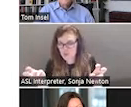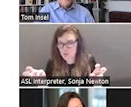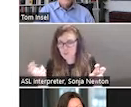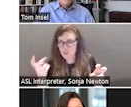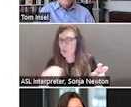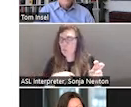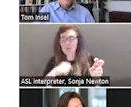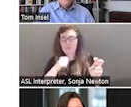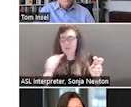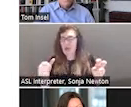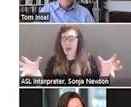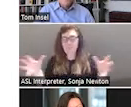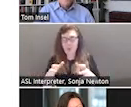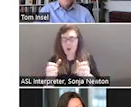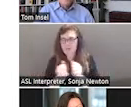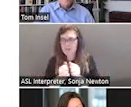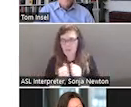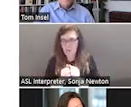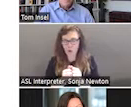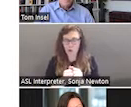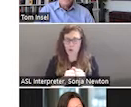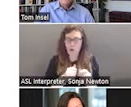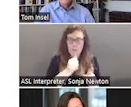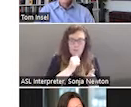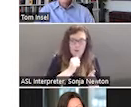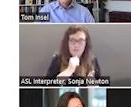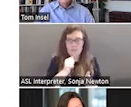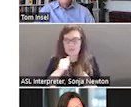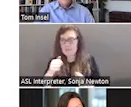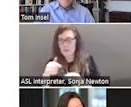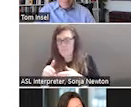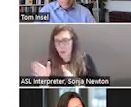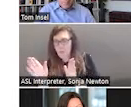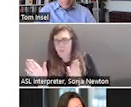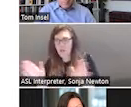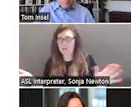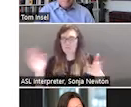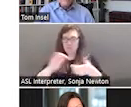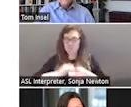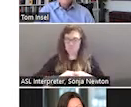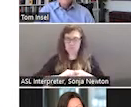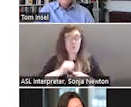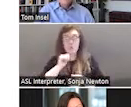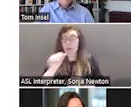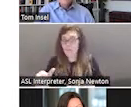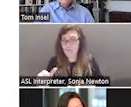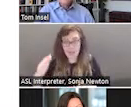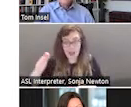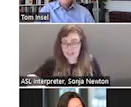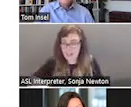the best of public and private efforts to make this happen. We haven't defined it as a public